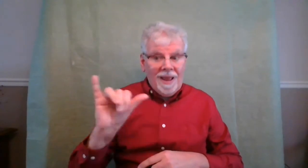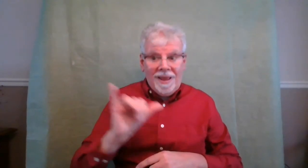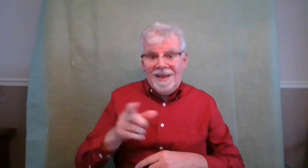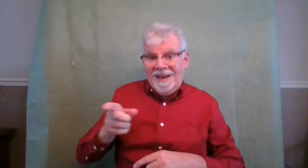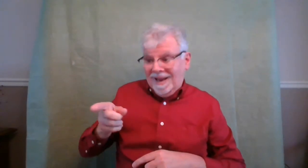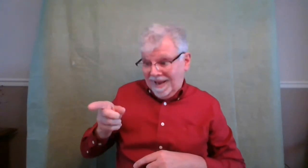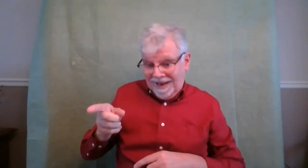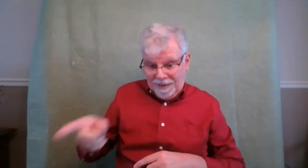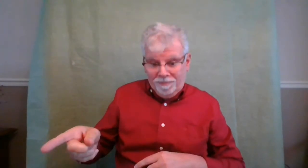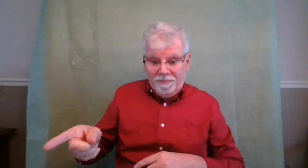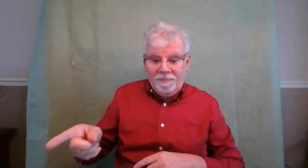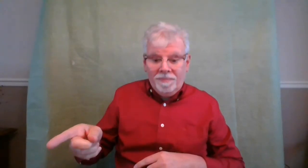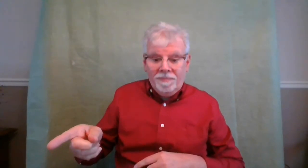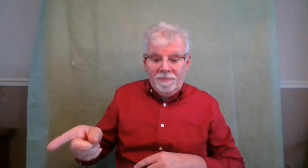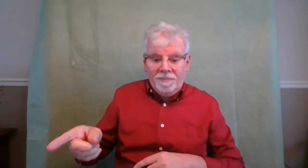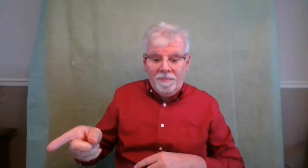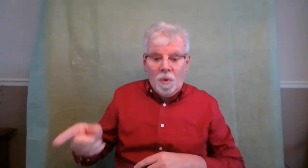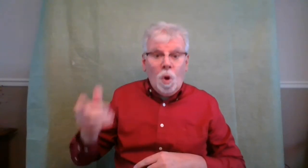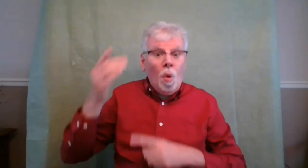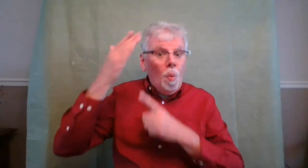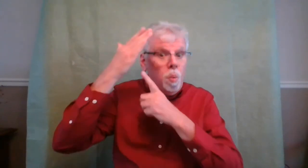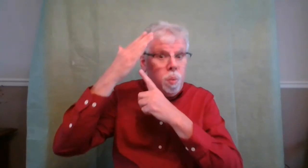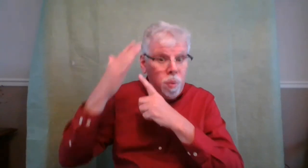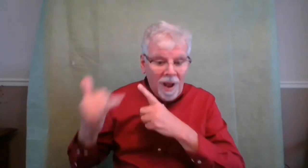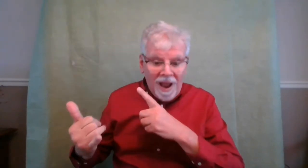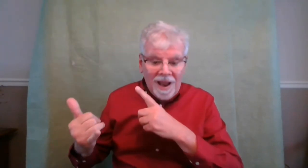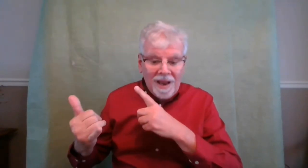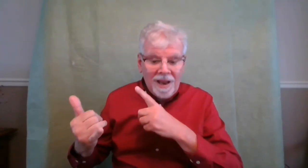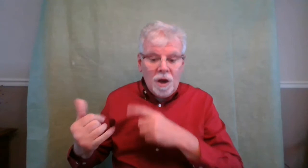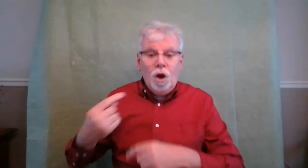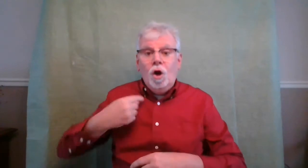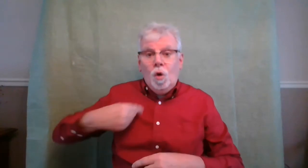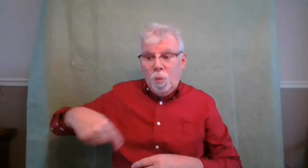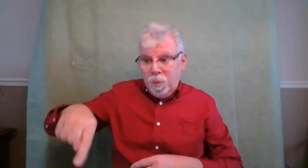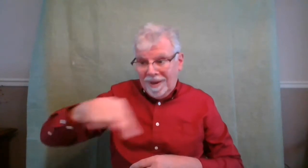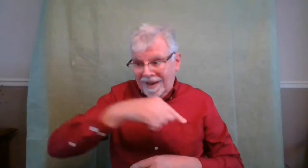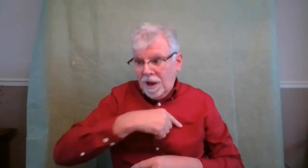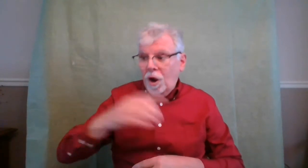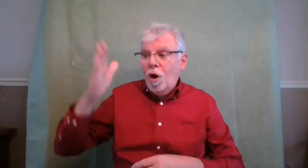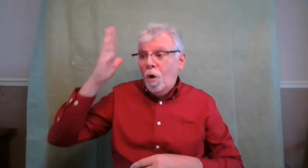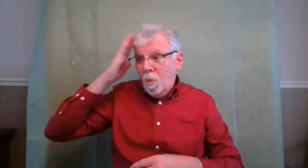we shall be like him.